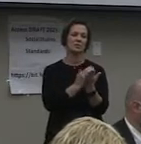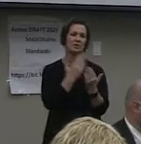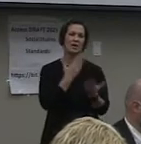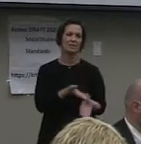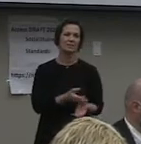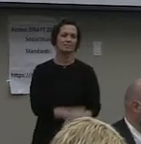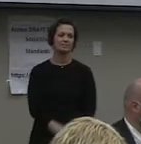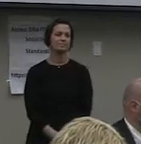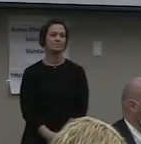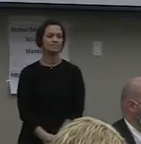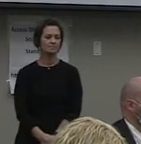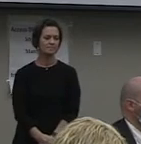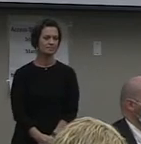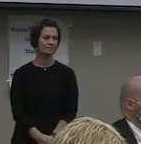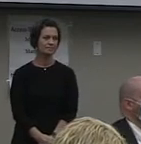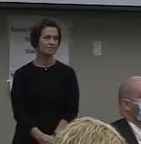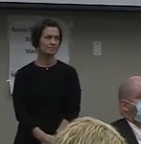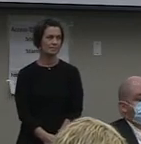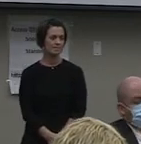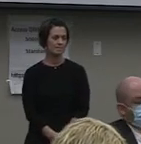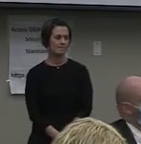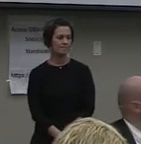Thank you.